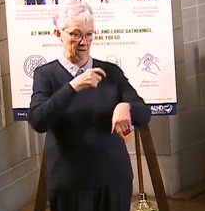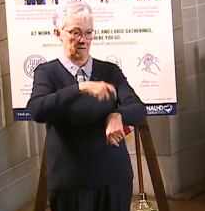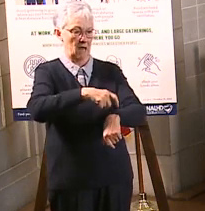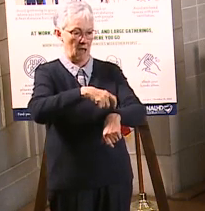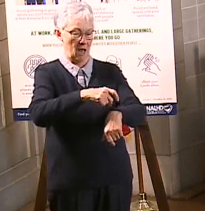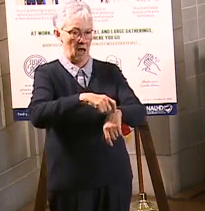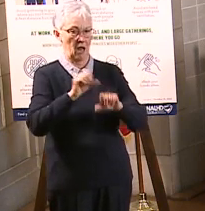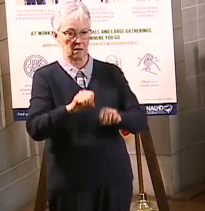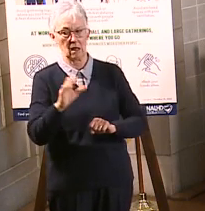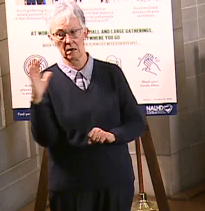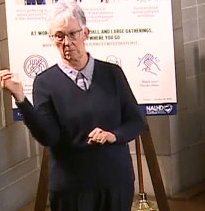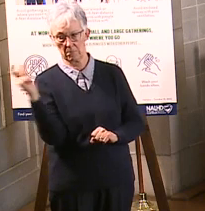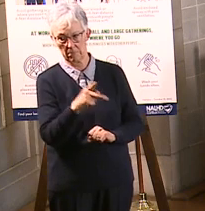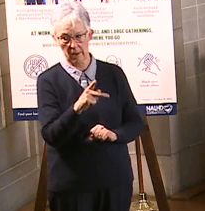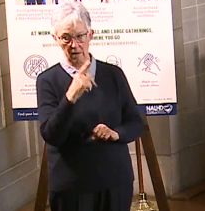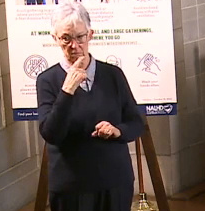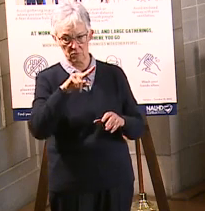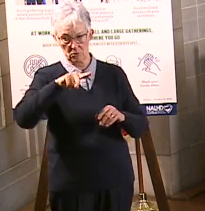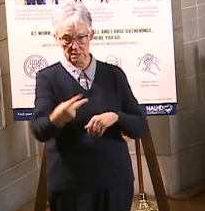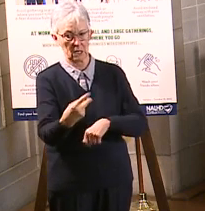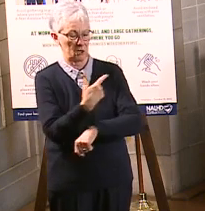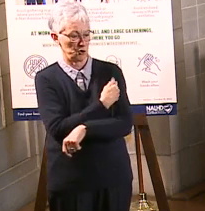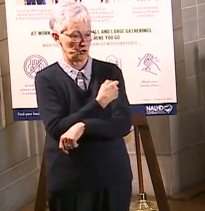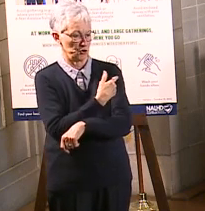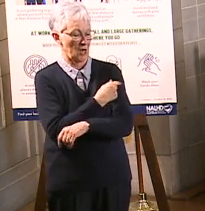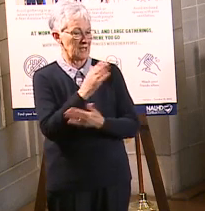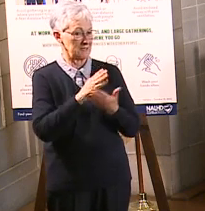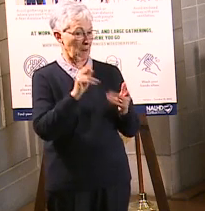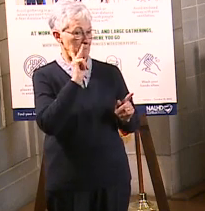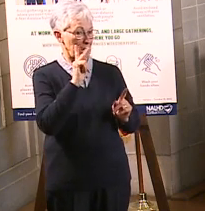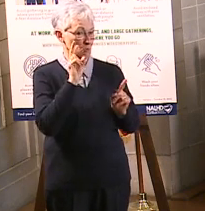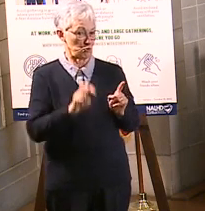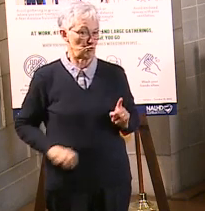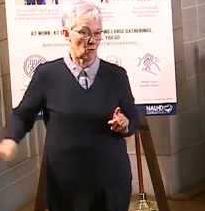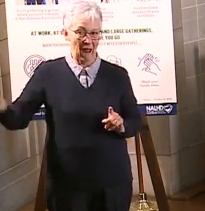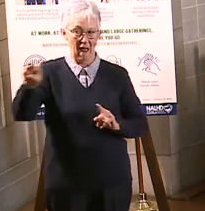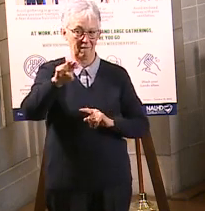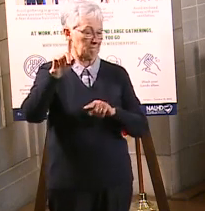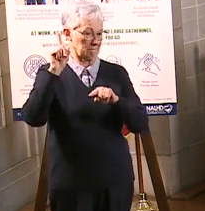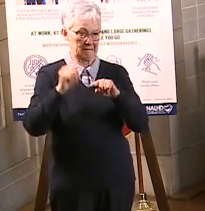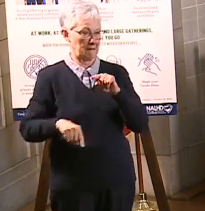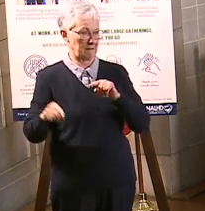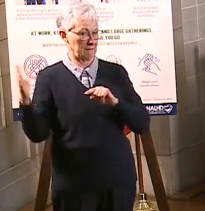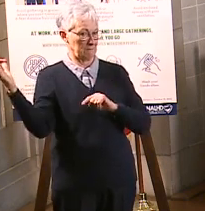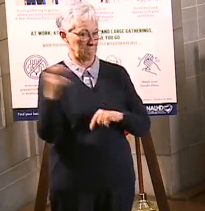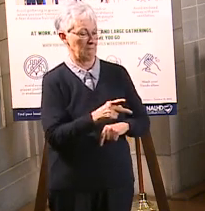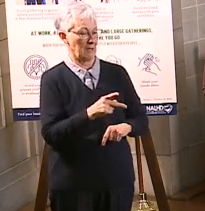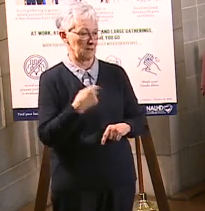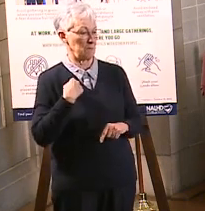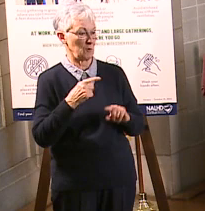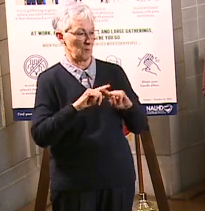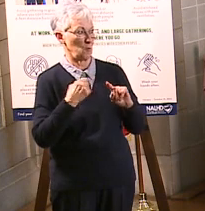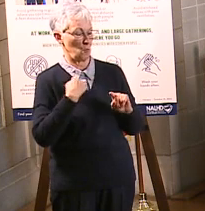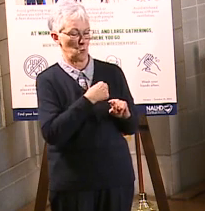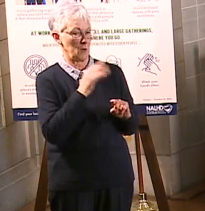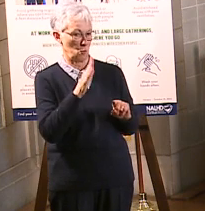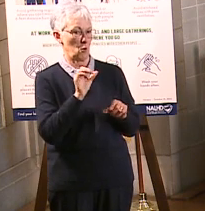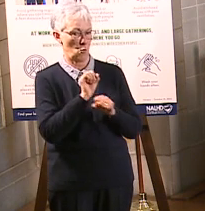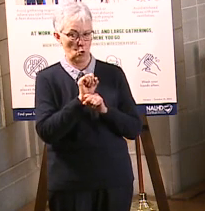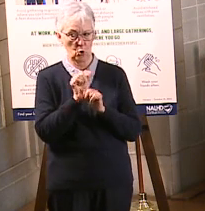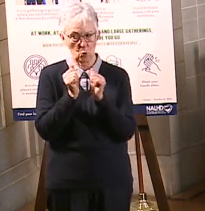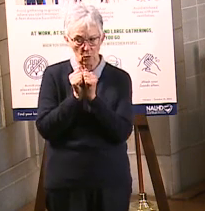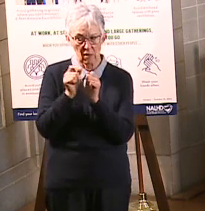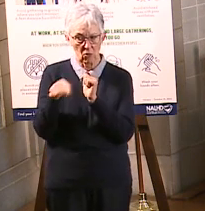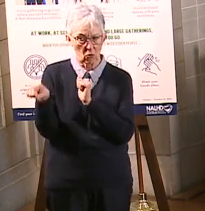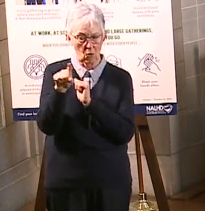to us about travel considerations and such, so we are working closely with those folks that reach out to us. Jeff Robb also wants to know,